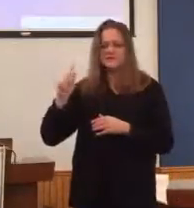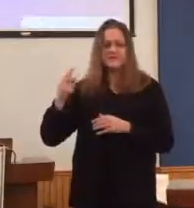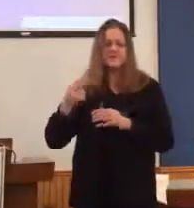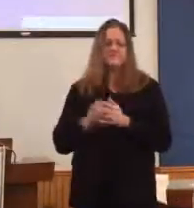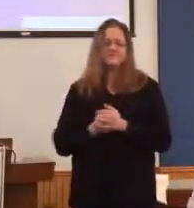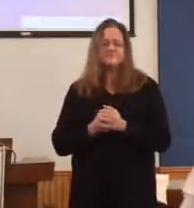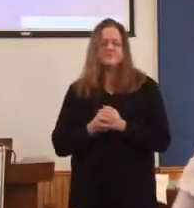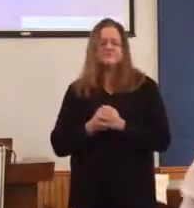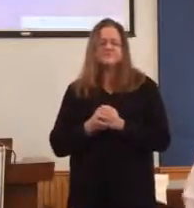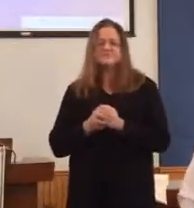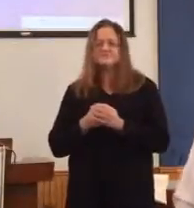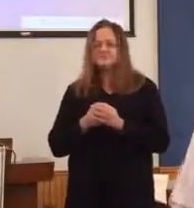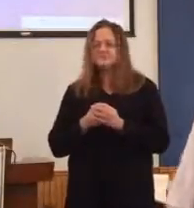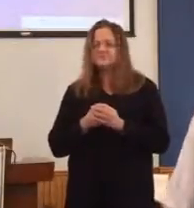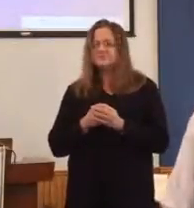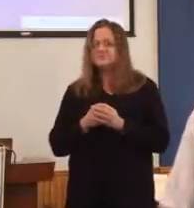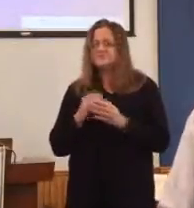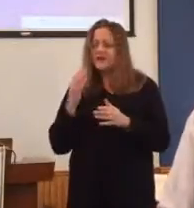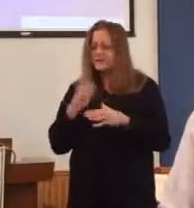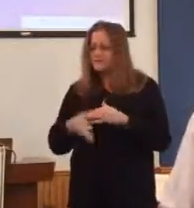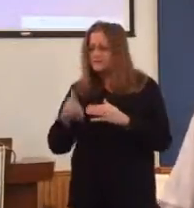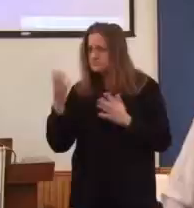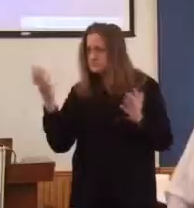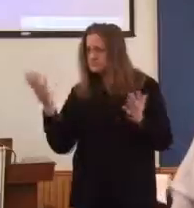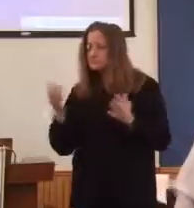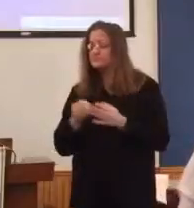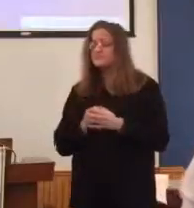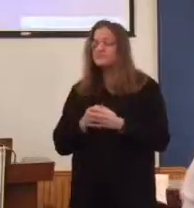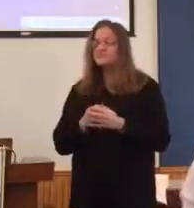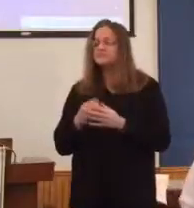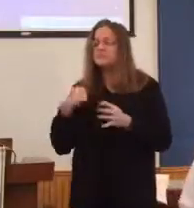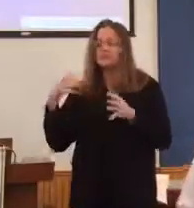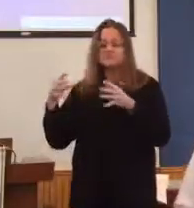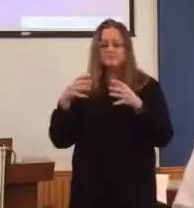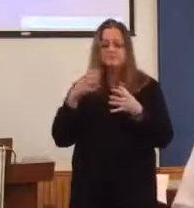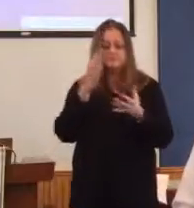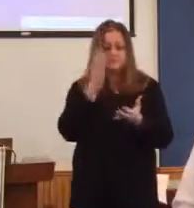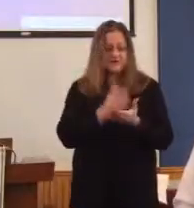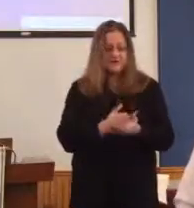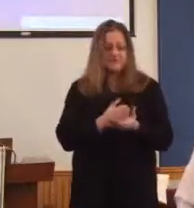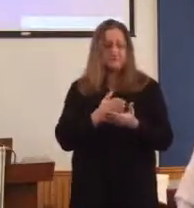And after a while, maybe when they stopped for lunch or dinner,